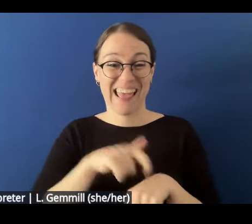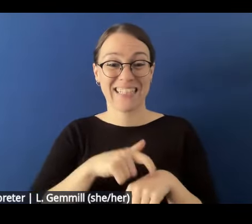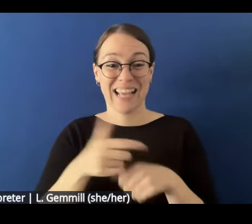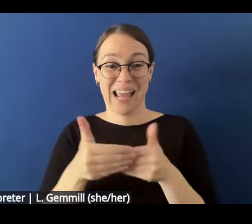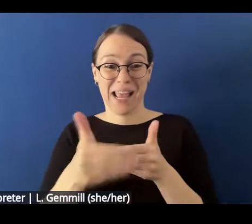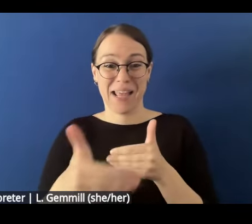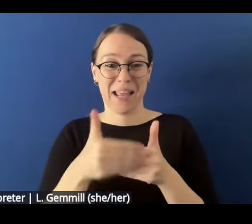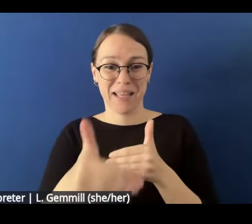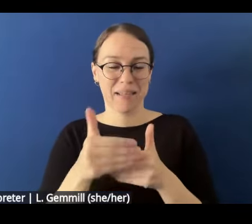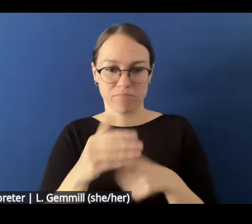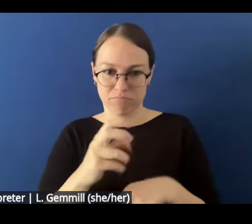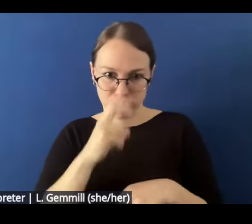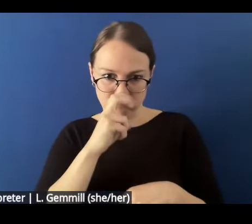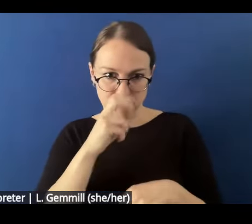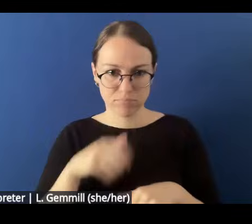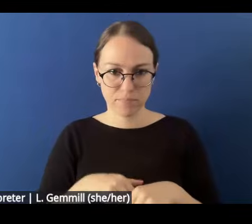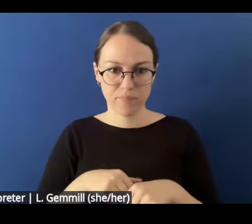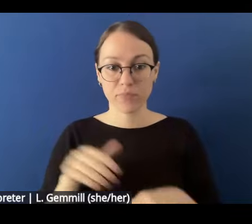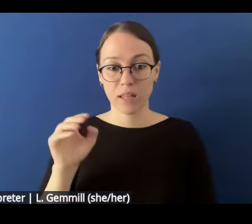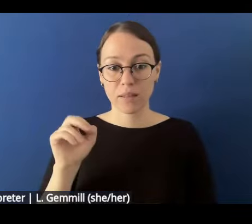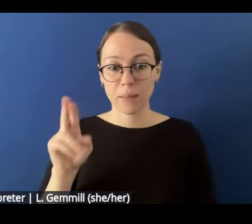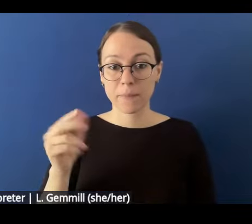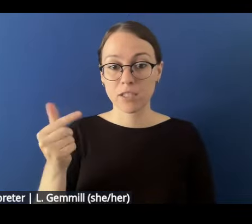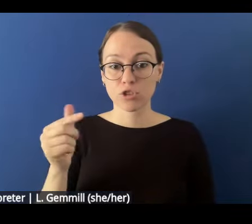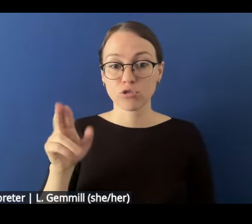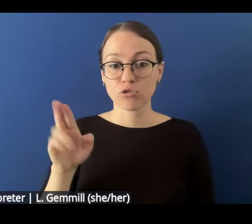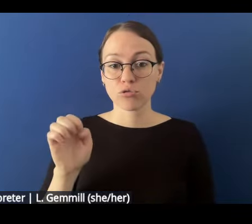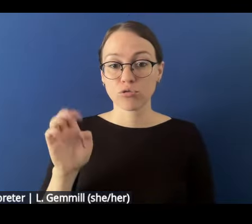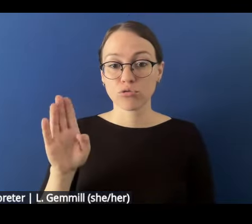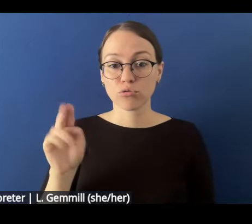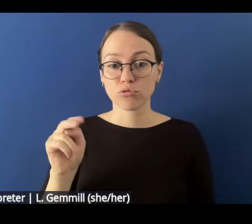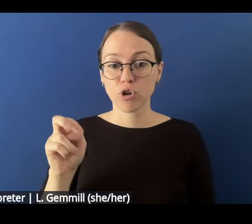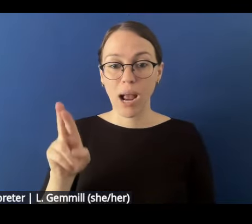his comment about being able to still access the entire